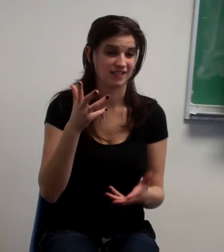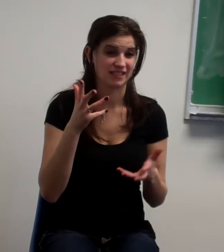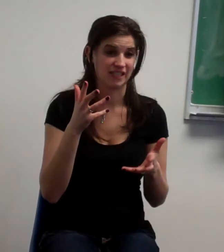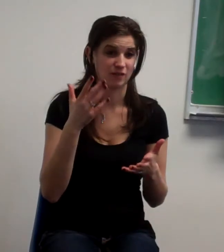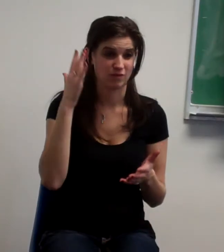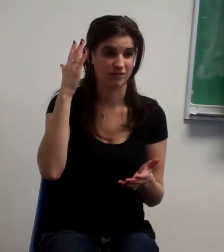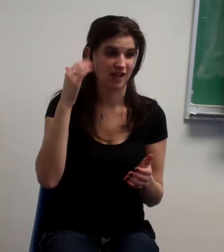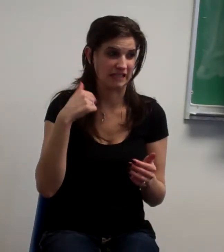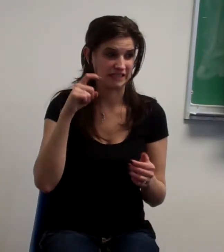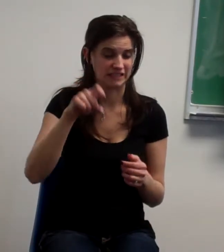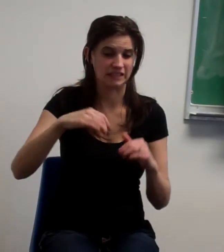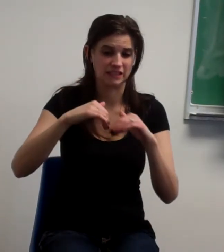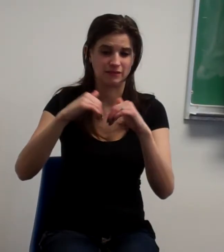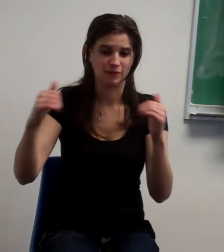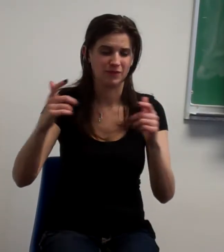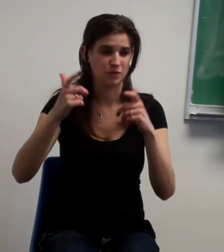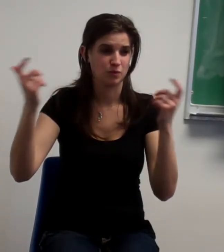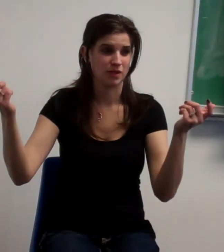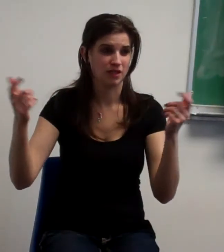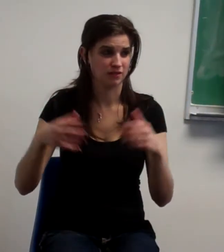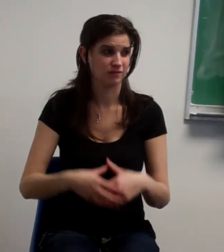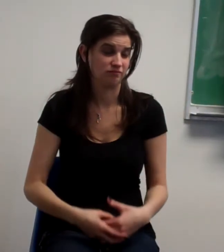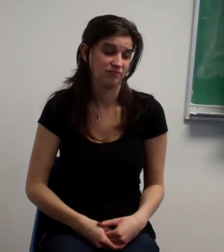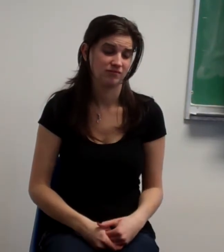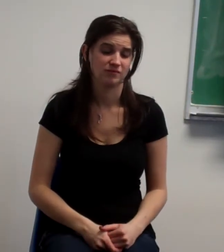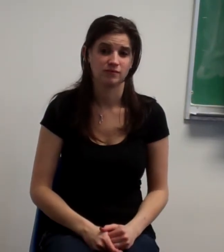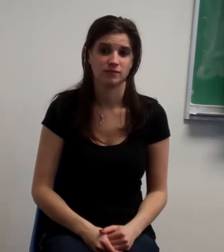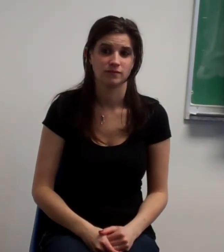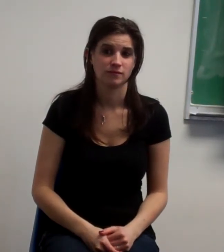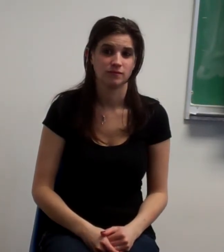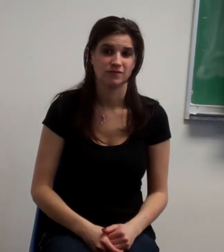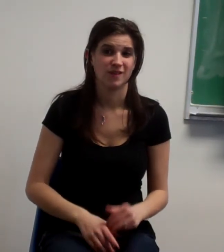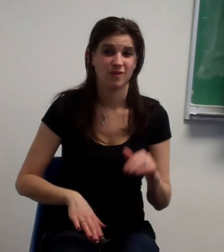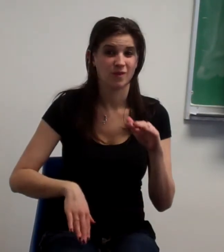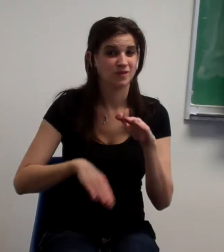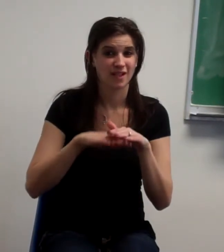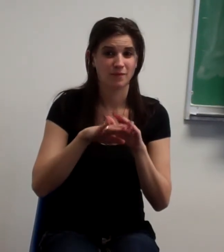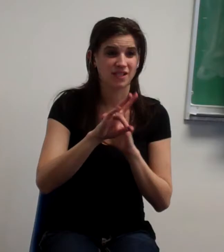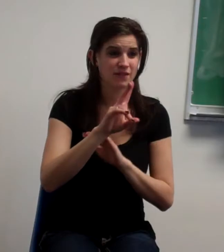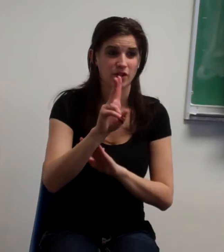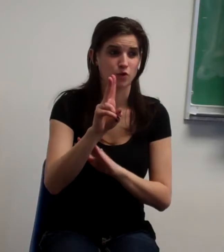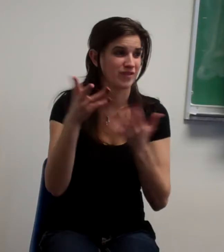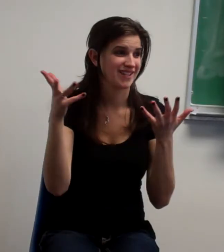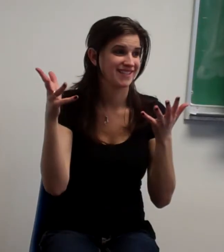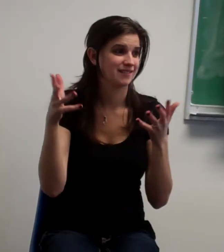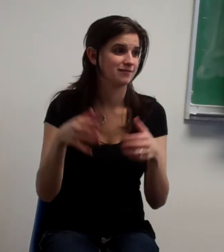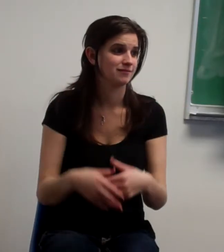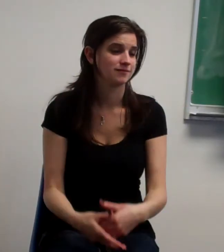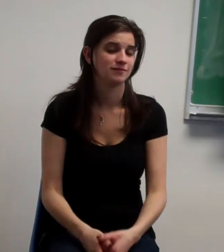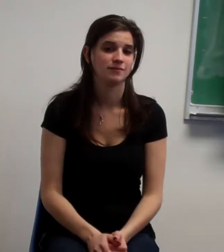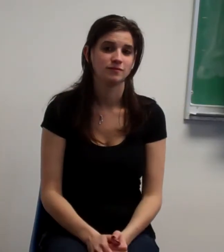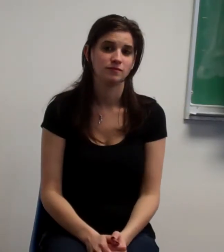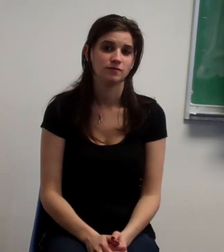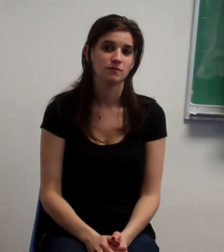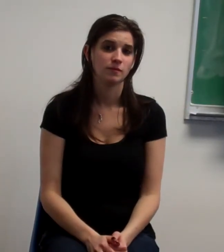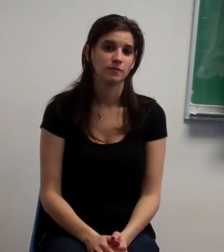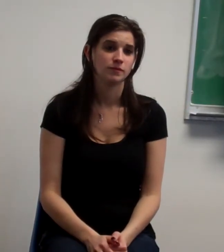No. Yeah, I split it. So it only goes up to 72, but that's the end. That's it. No, what am I talking